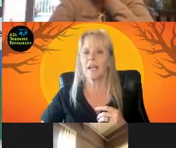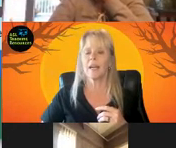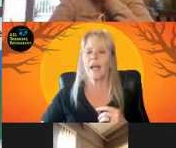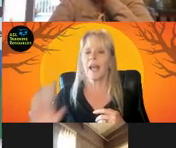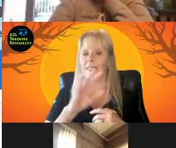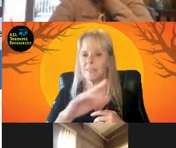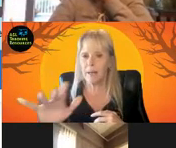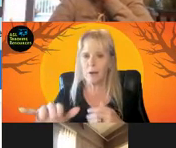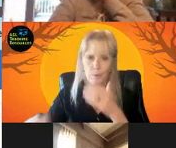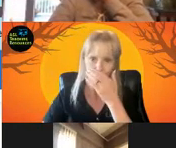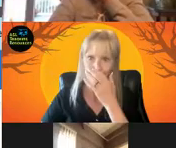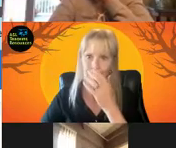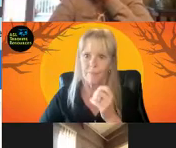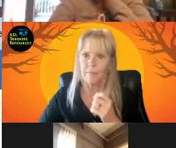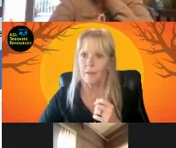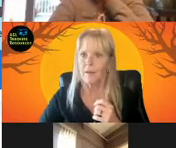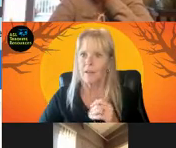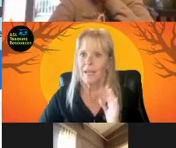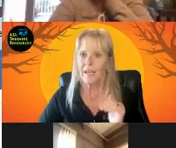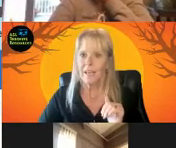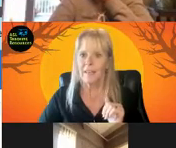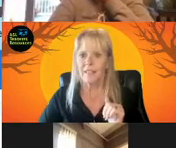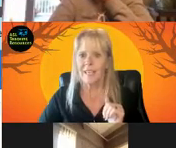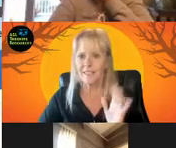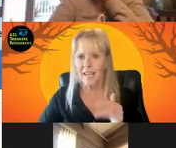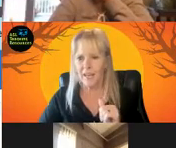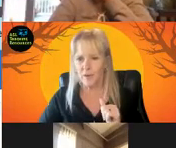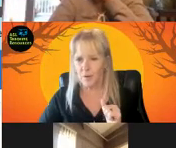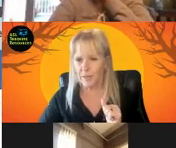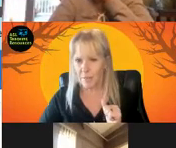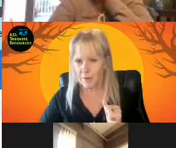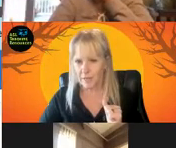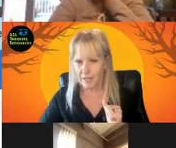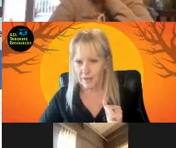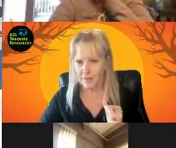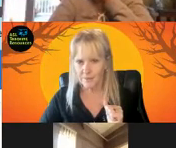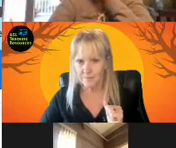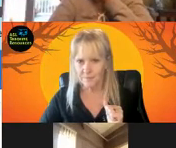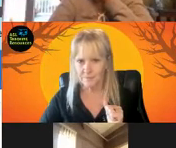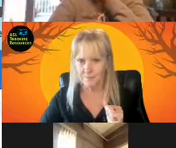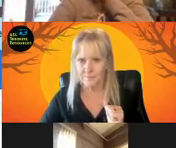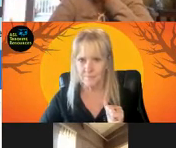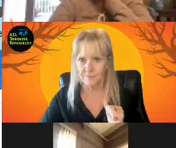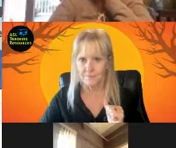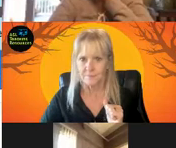say and spell. And then the next category, we come over here.